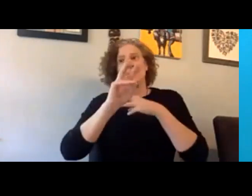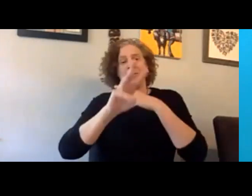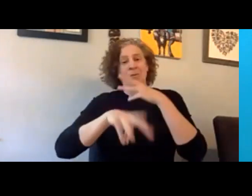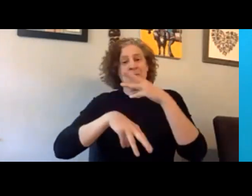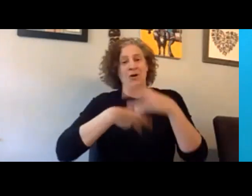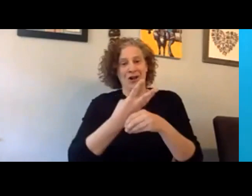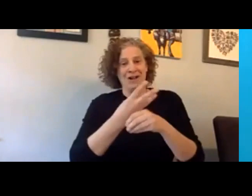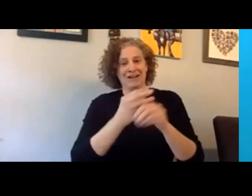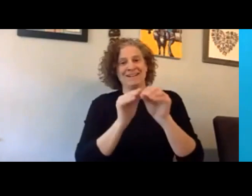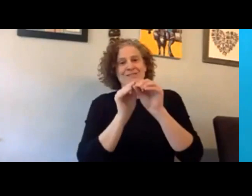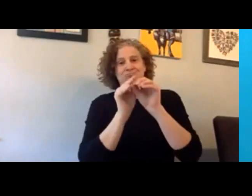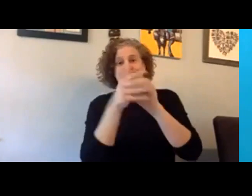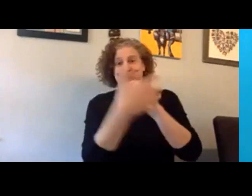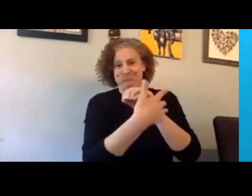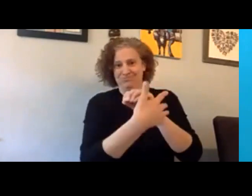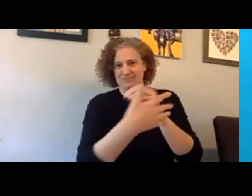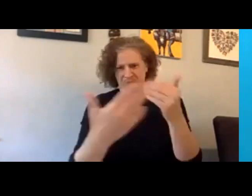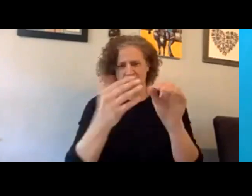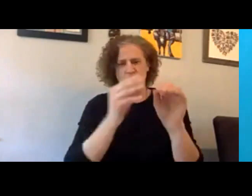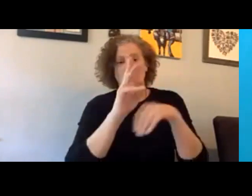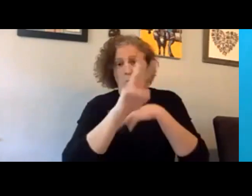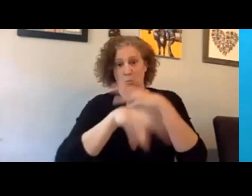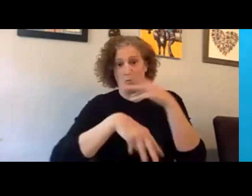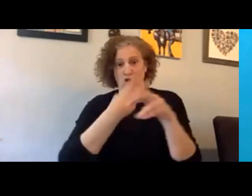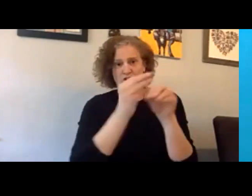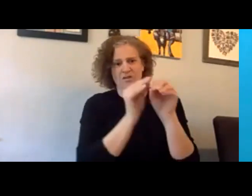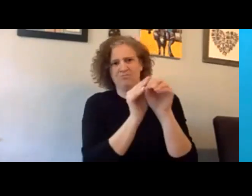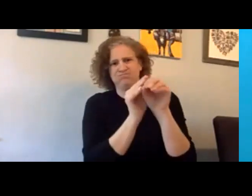Okay. All over the world,